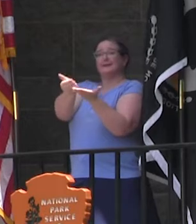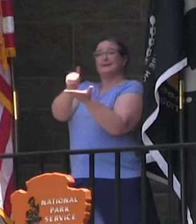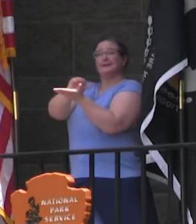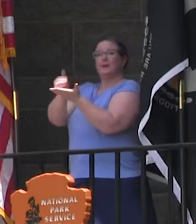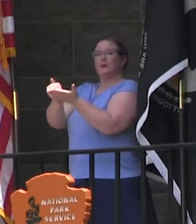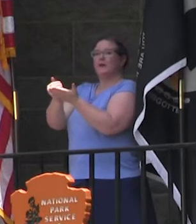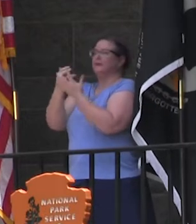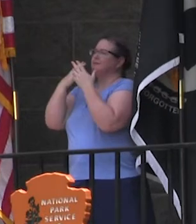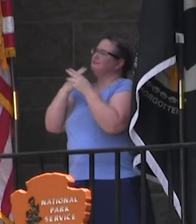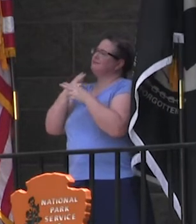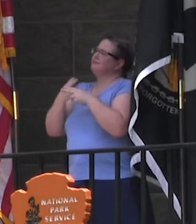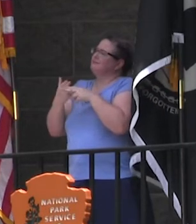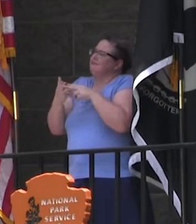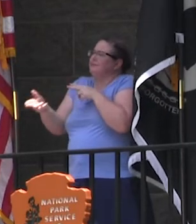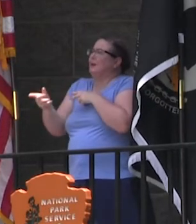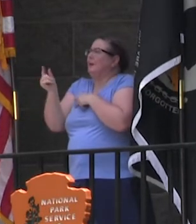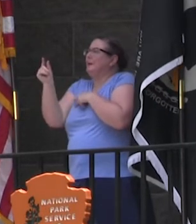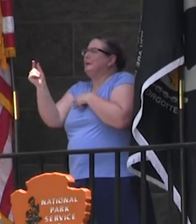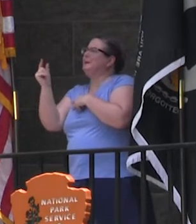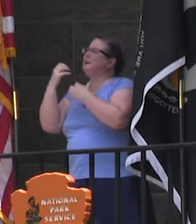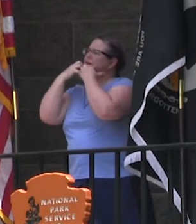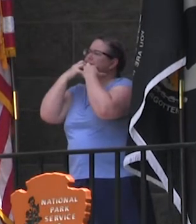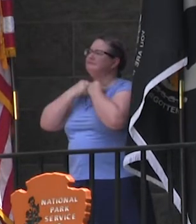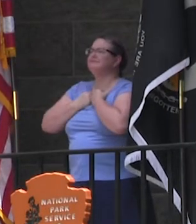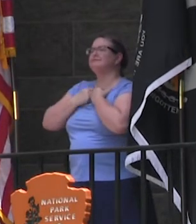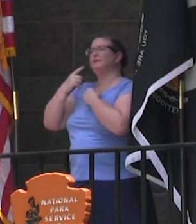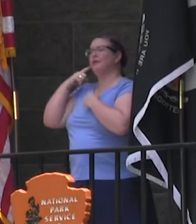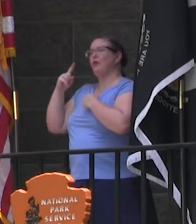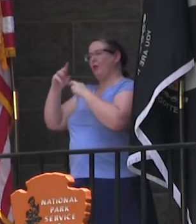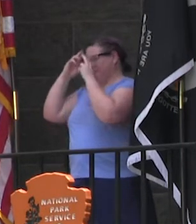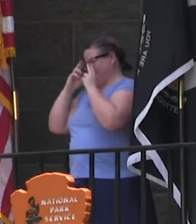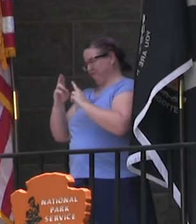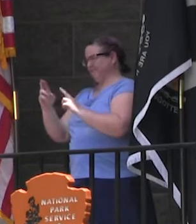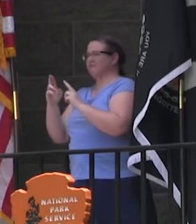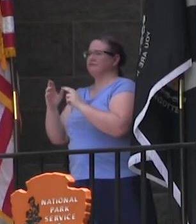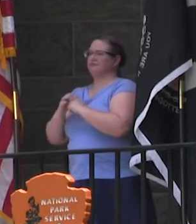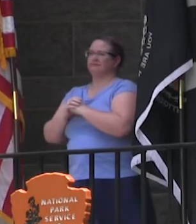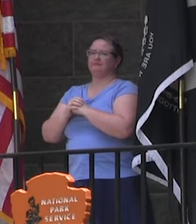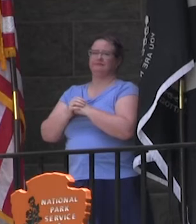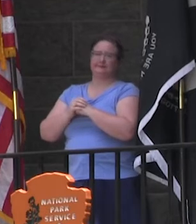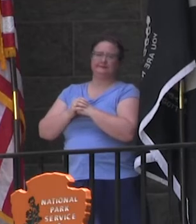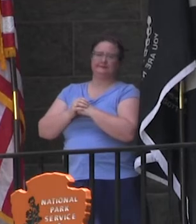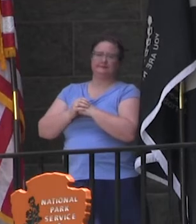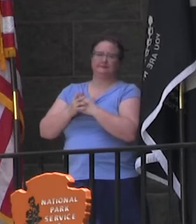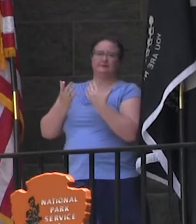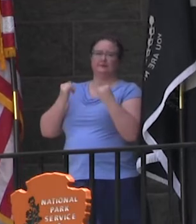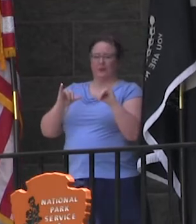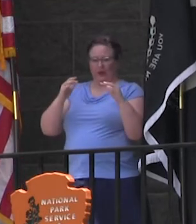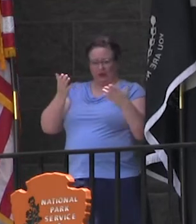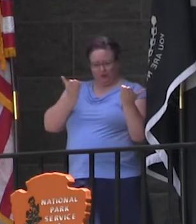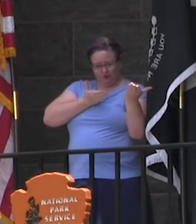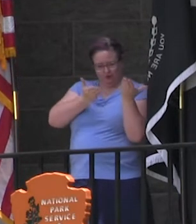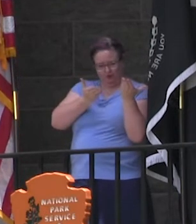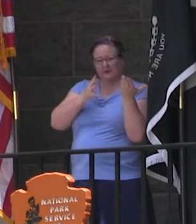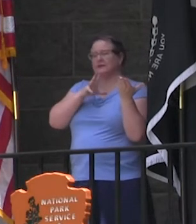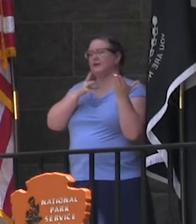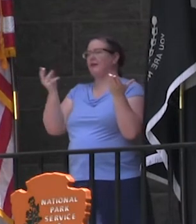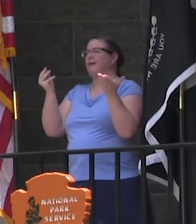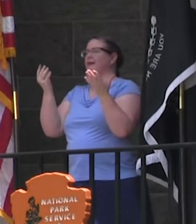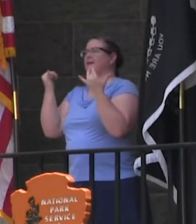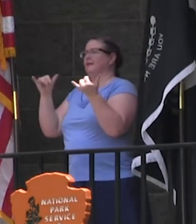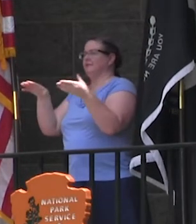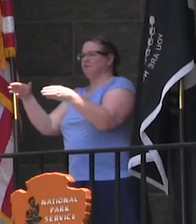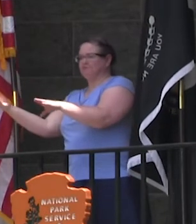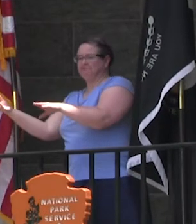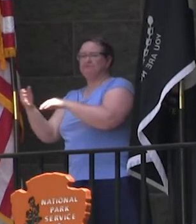small token of our esteem for our American service members, both lost in service and passed on in life.